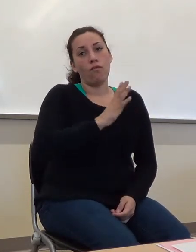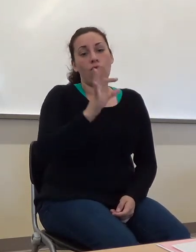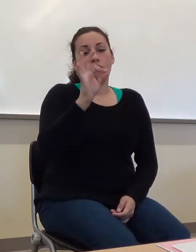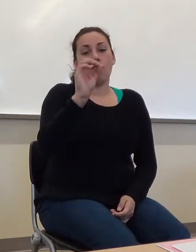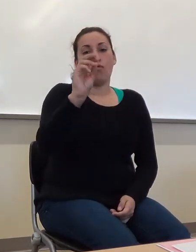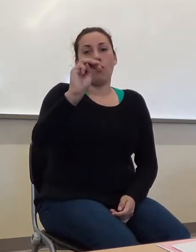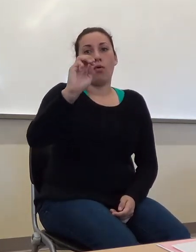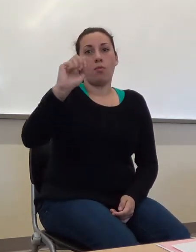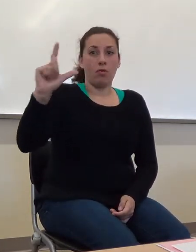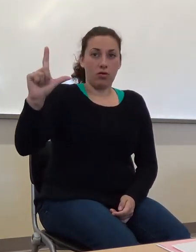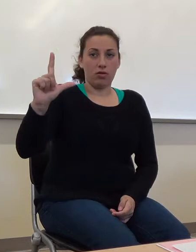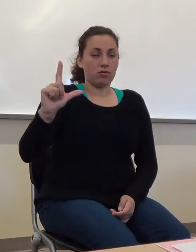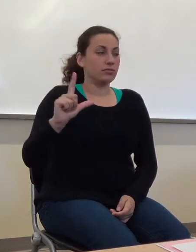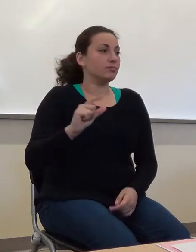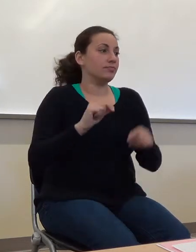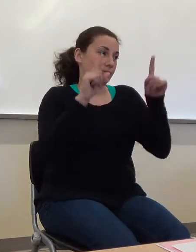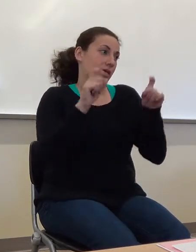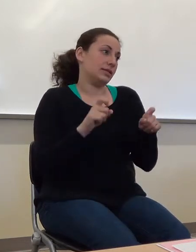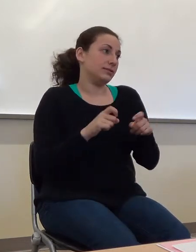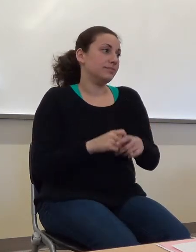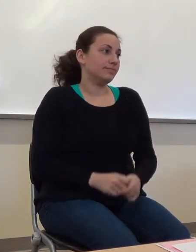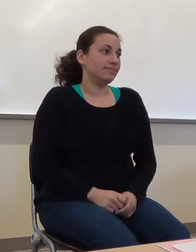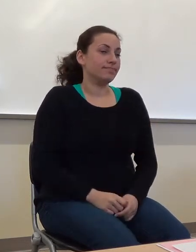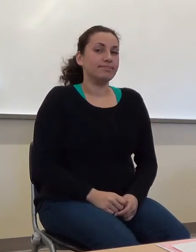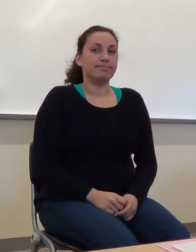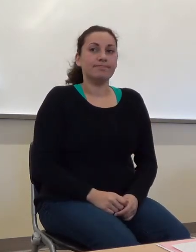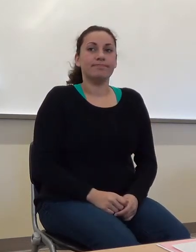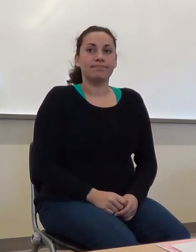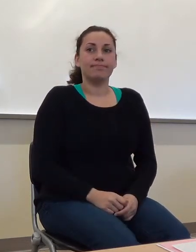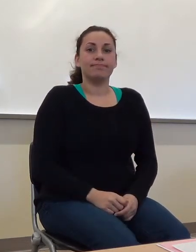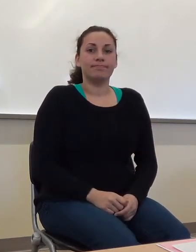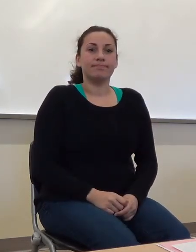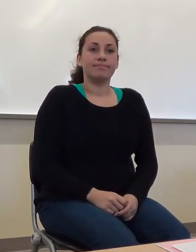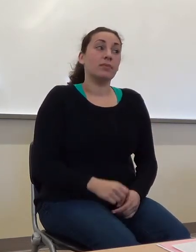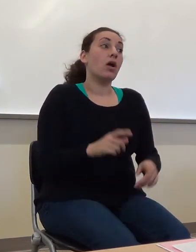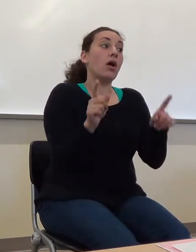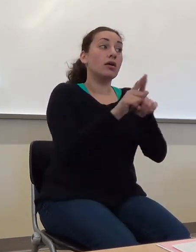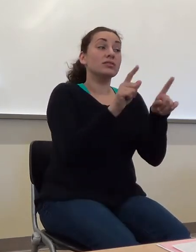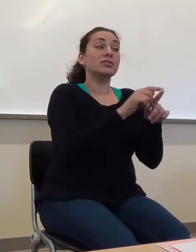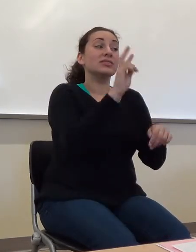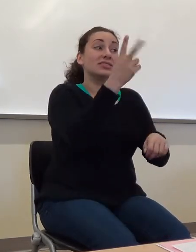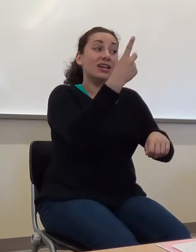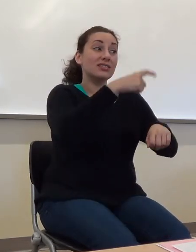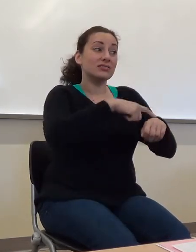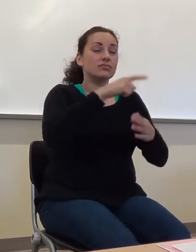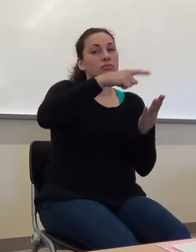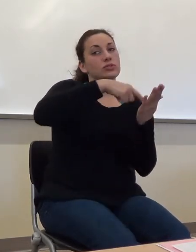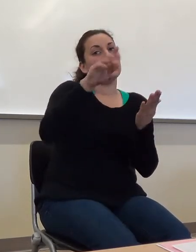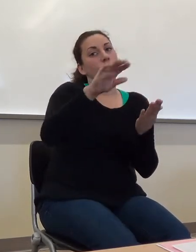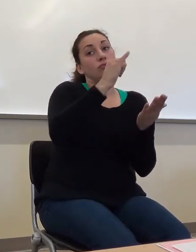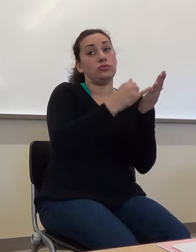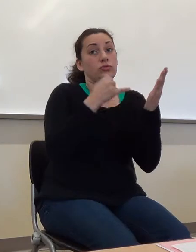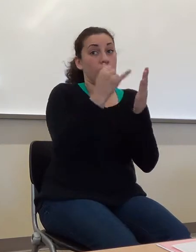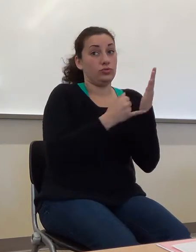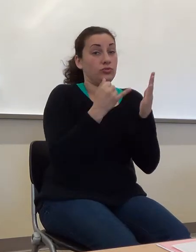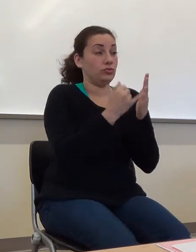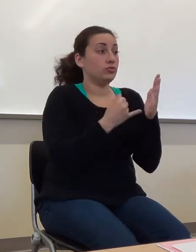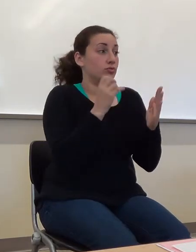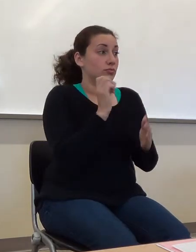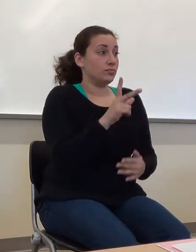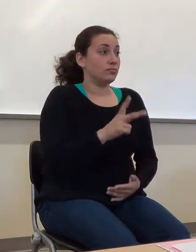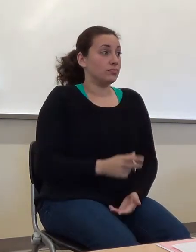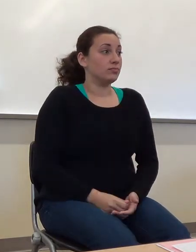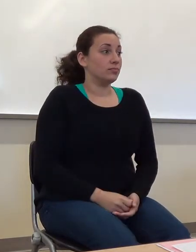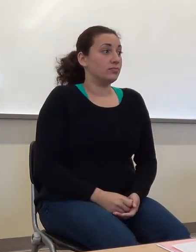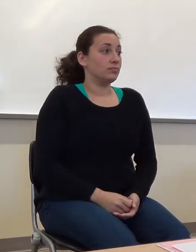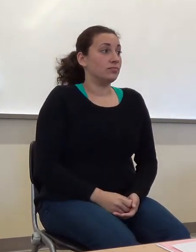midterm in here. That is also the second journal check. So we have this journal topic and then the